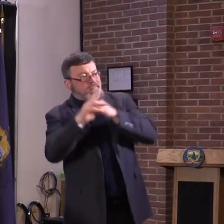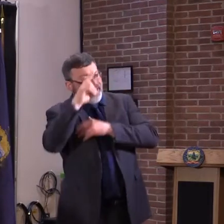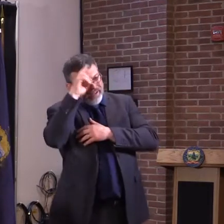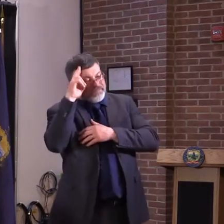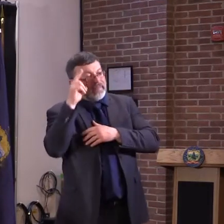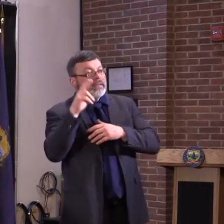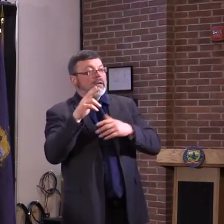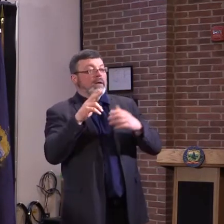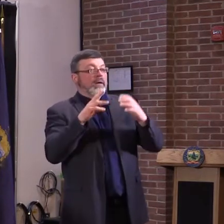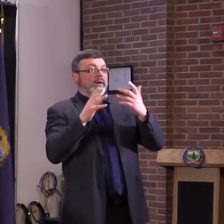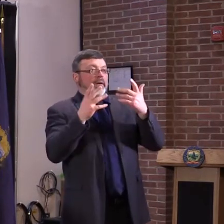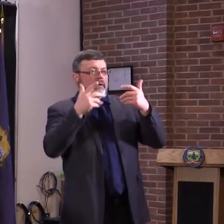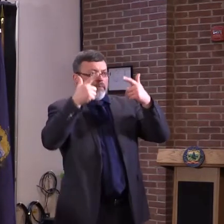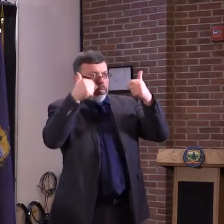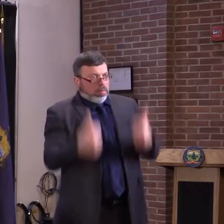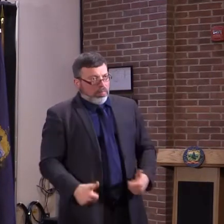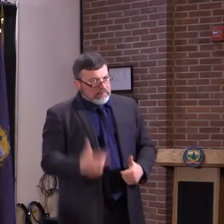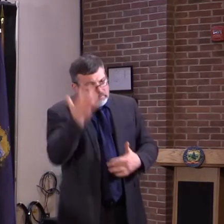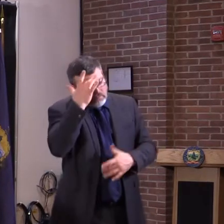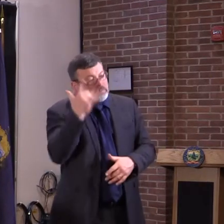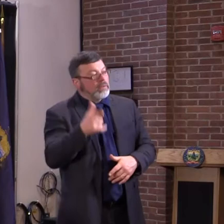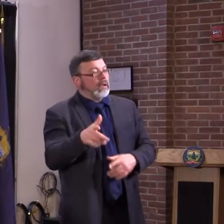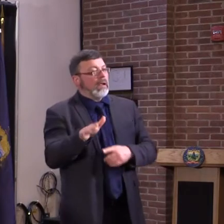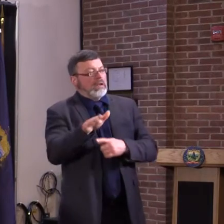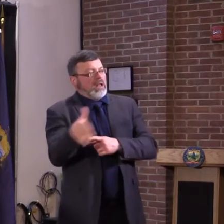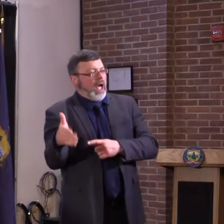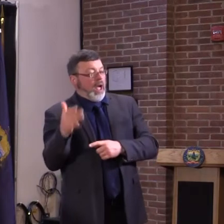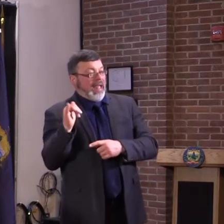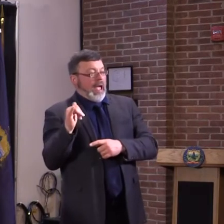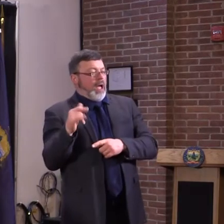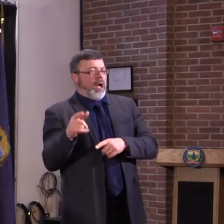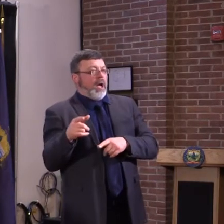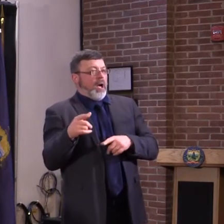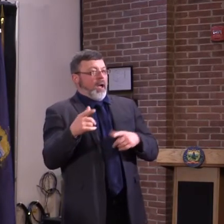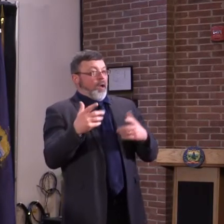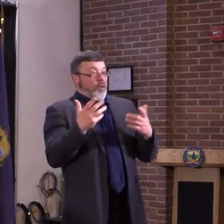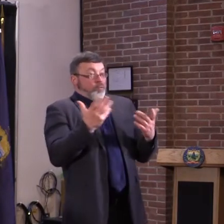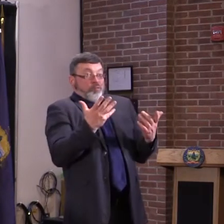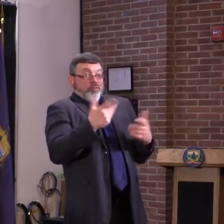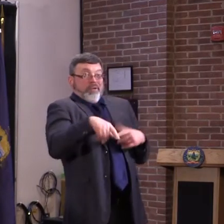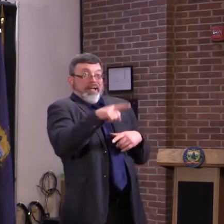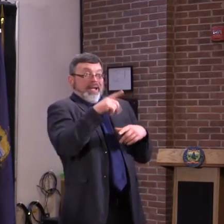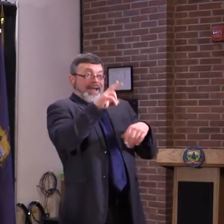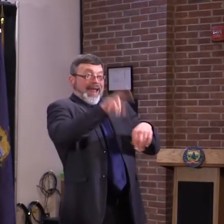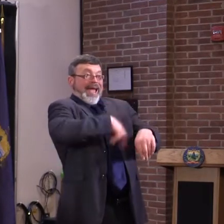that's it wasn't designed to look at what you were just asking about.